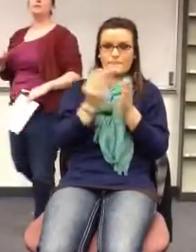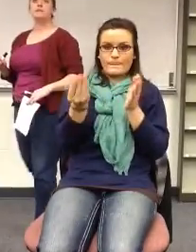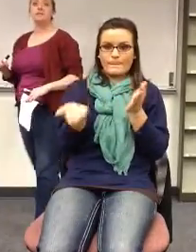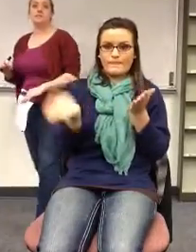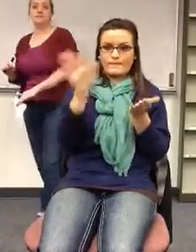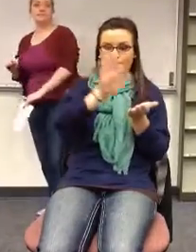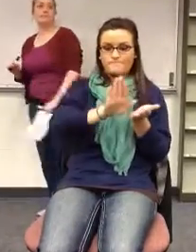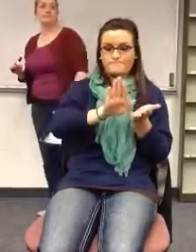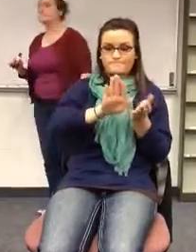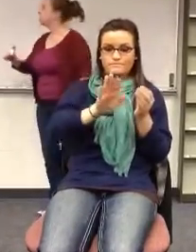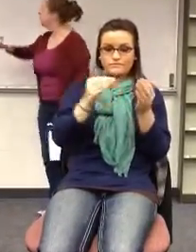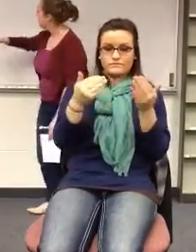space.